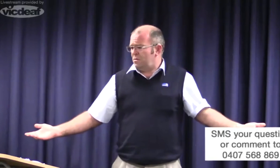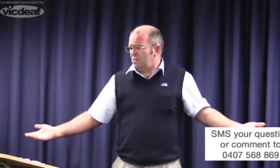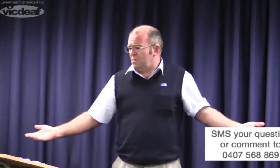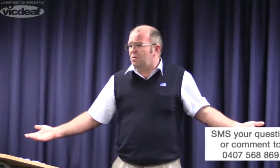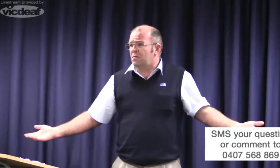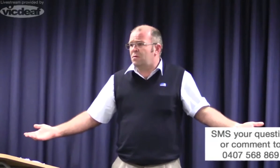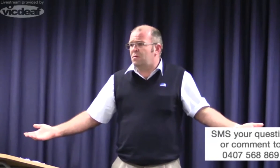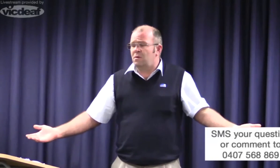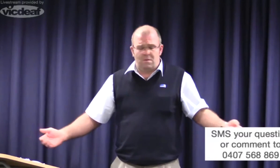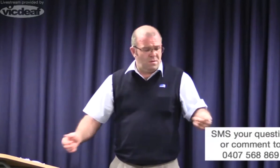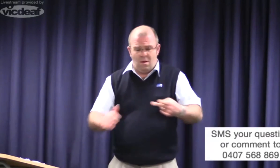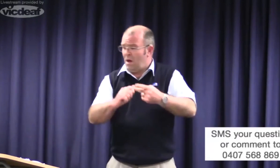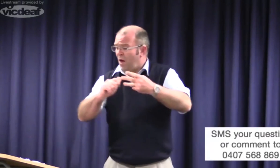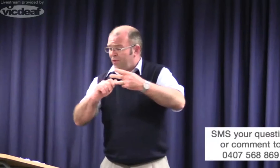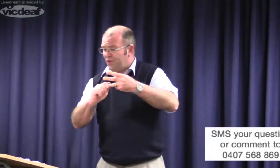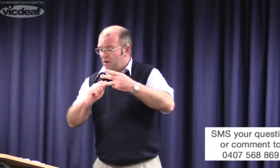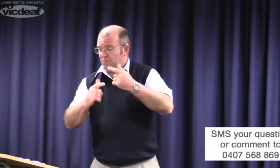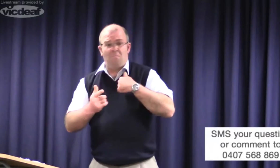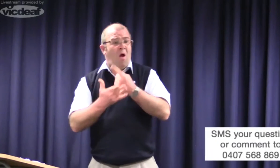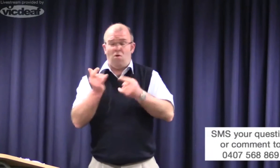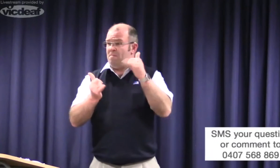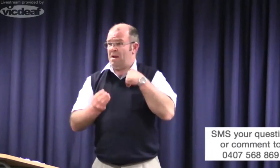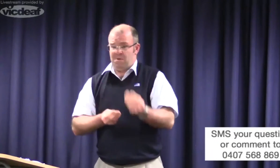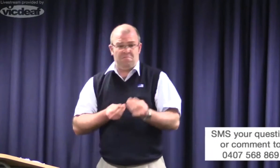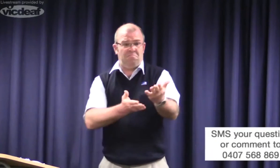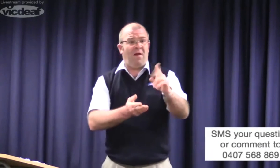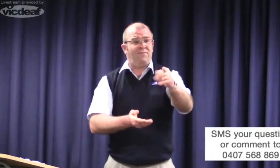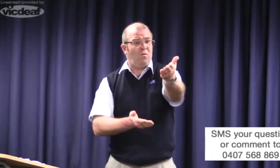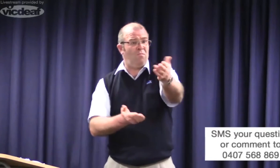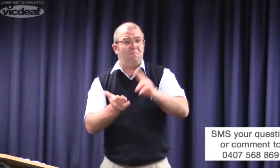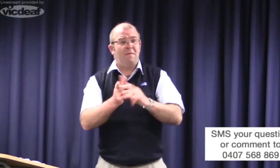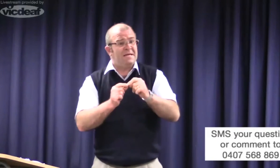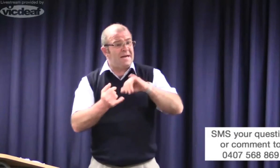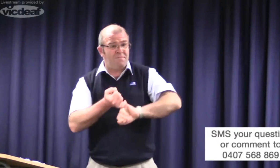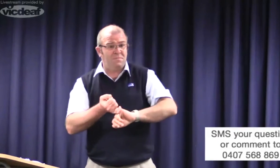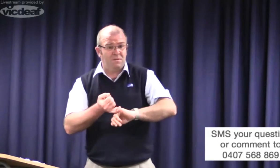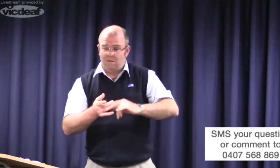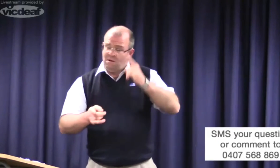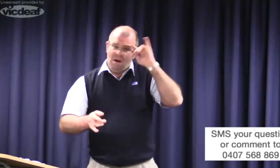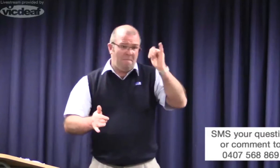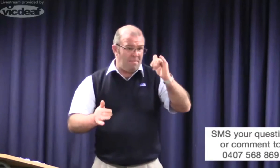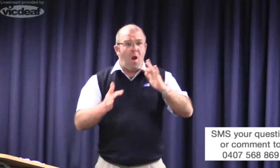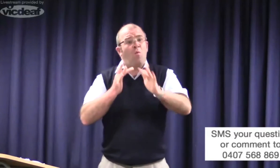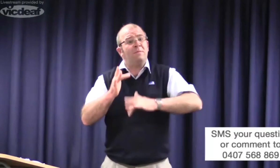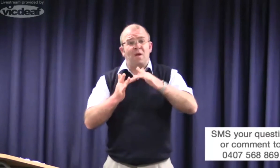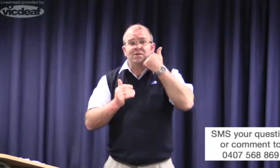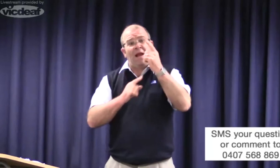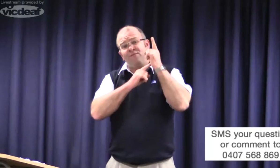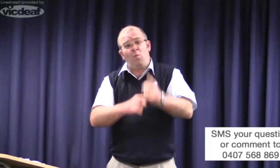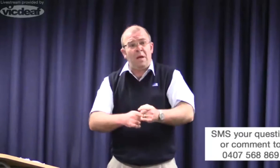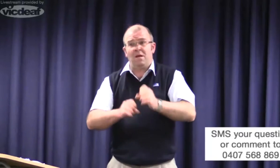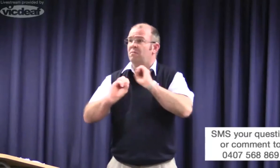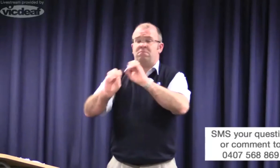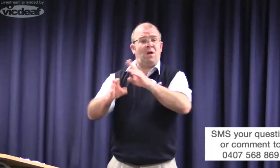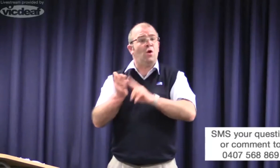How do I know when I'm going to fall ill or what is going to happen? Thirdly, too, maybe I submit...